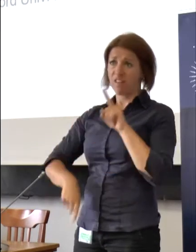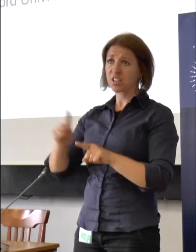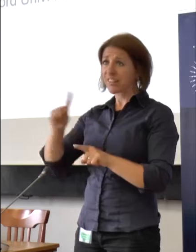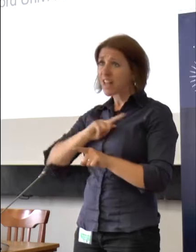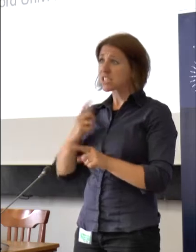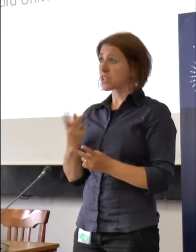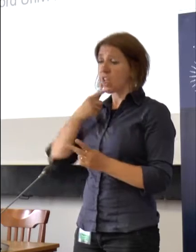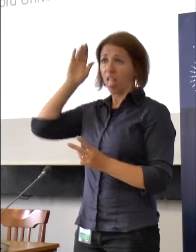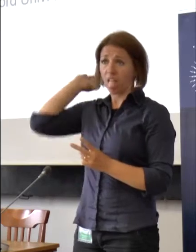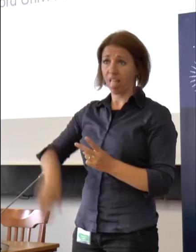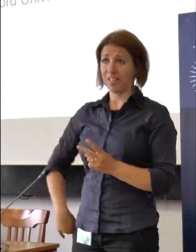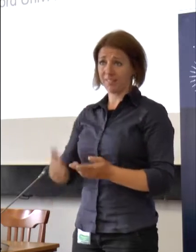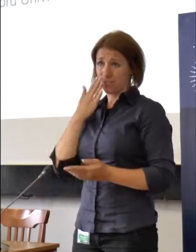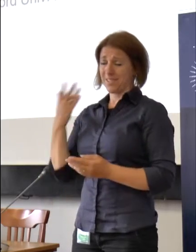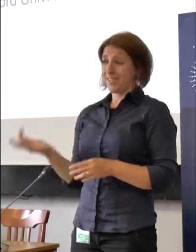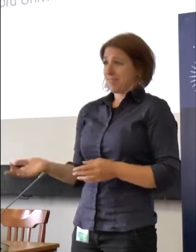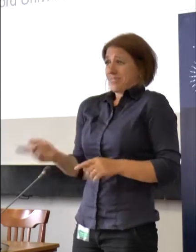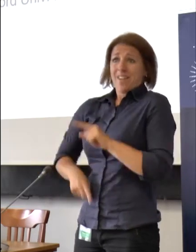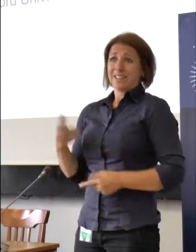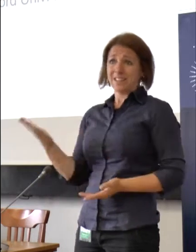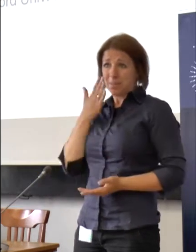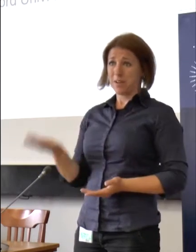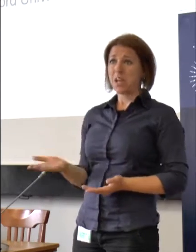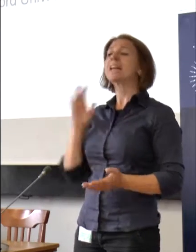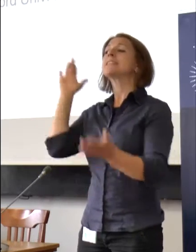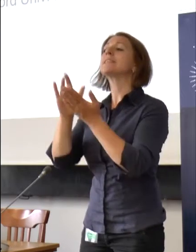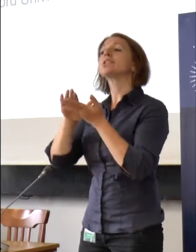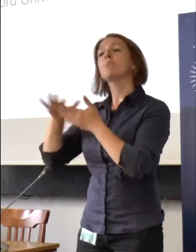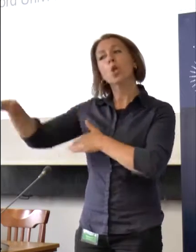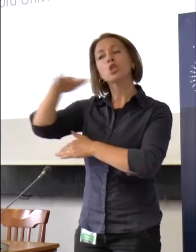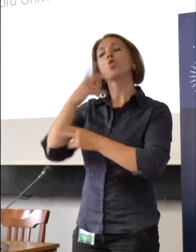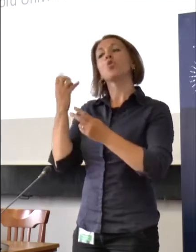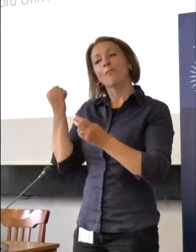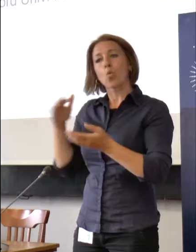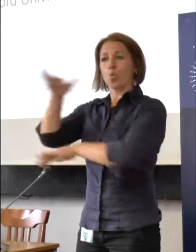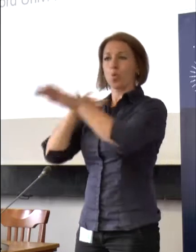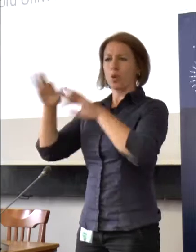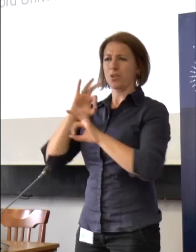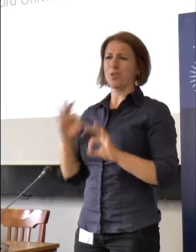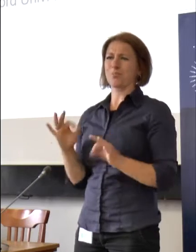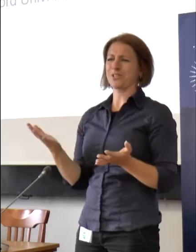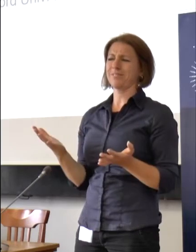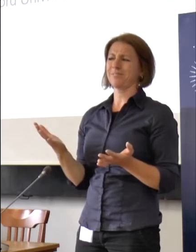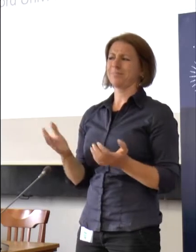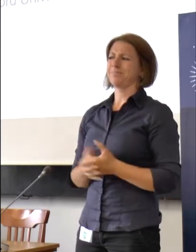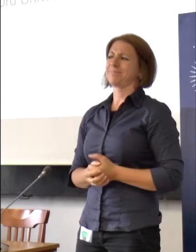say a worldview, different worldviews do not exist. It's just an invention or an